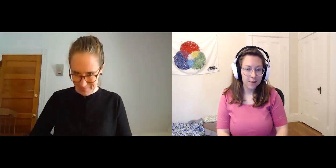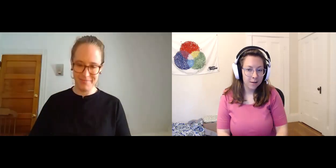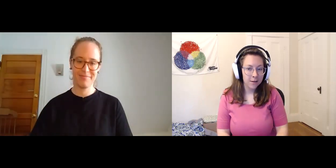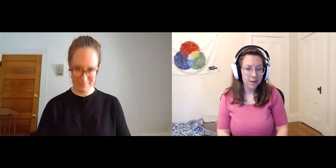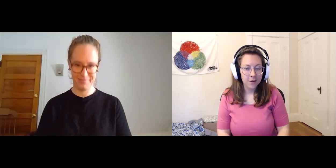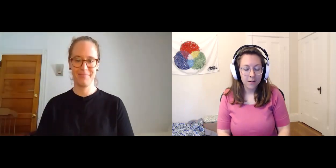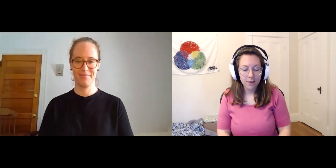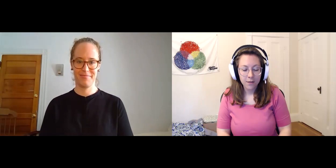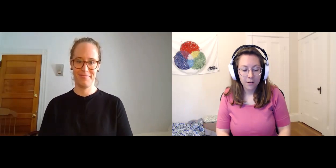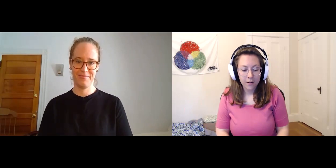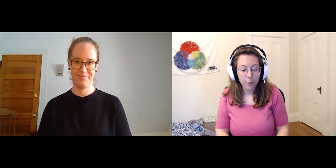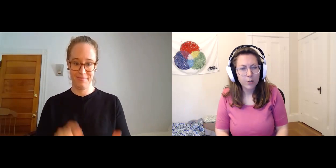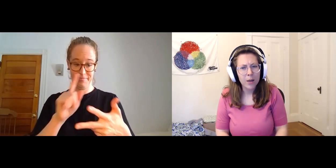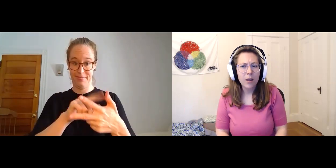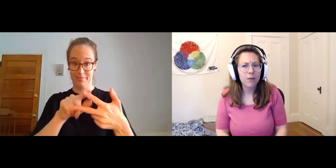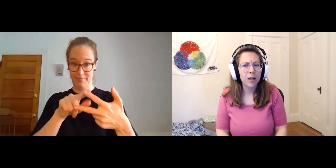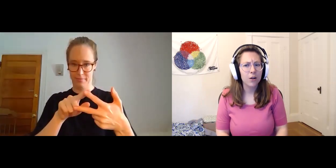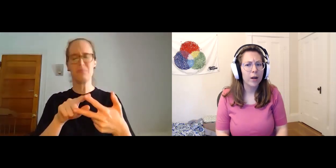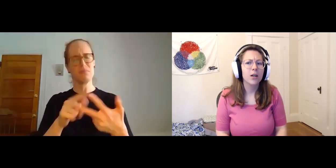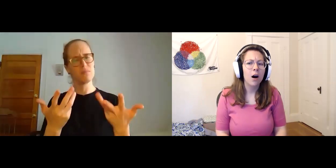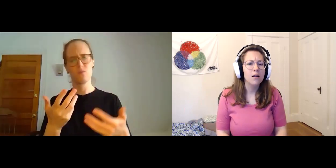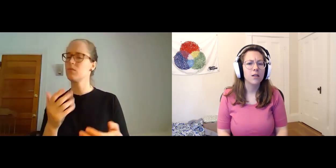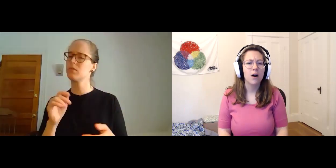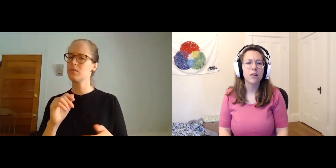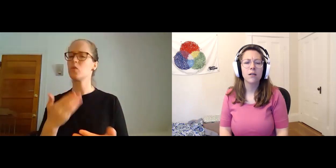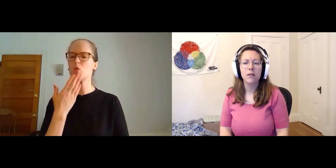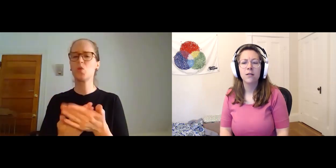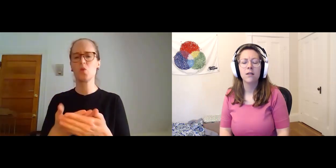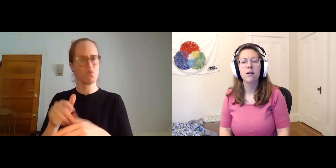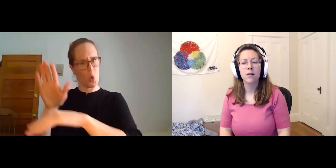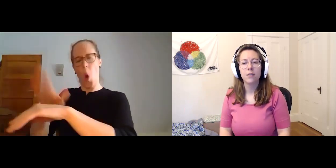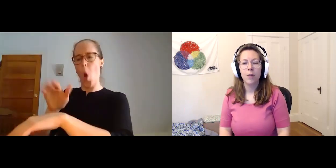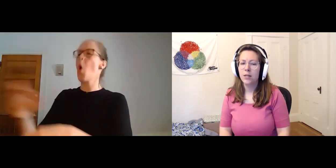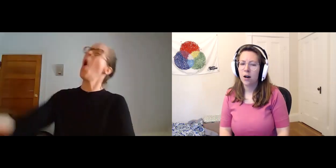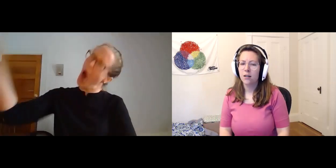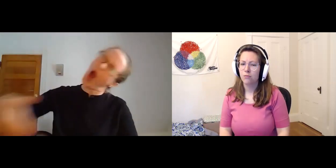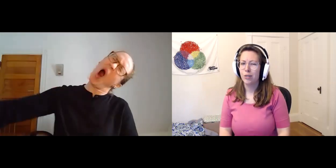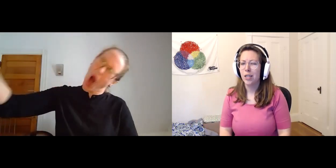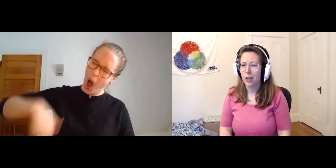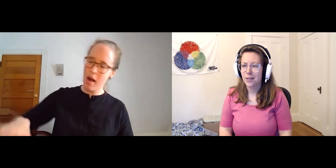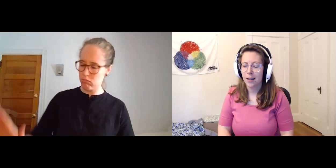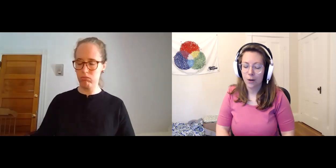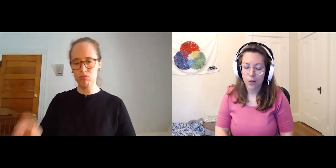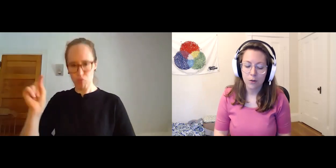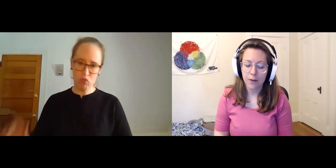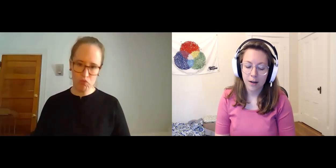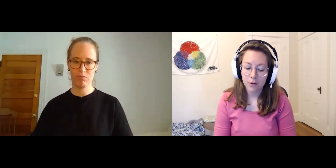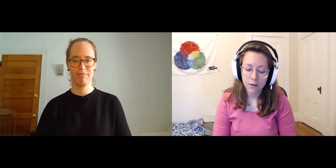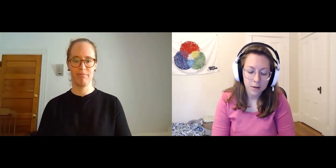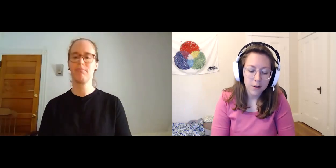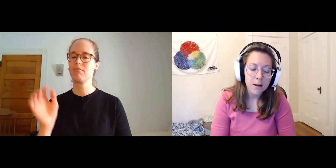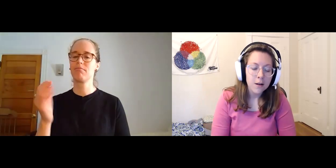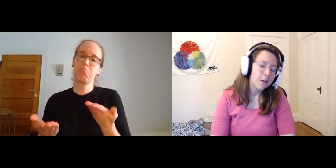which may be a really good way to call a dog. Maybe dogs are really good at sign language. We'll find